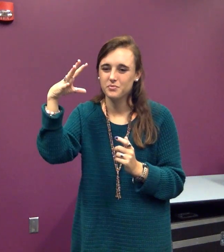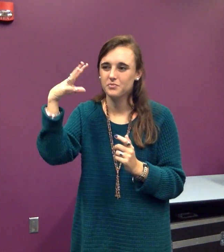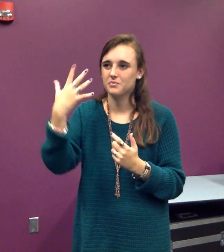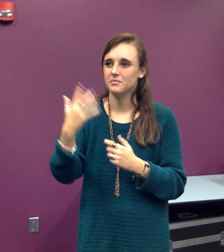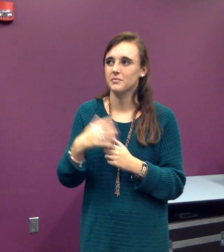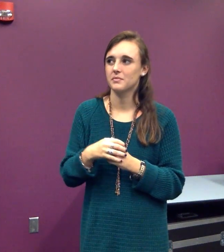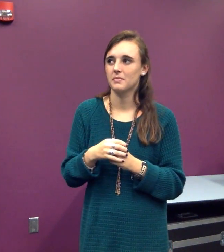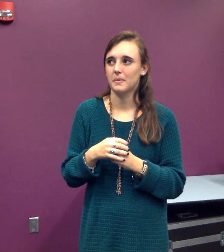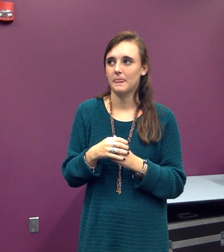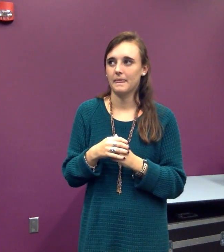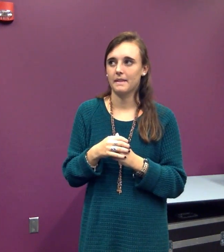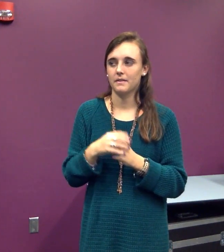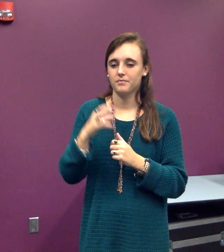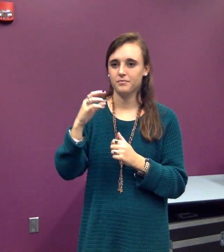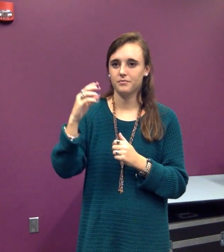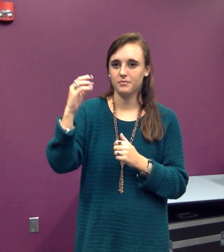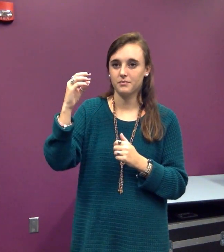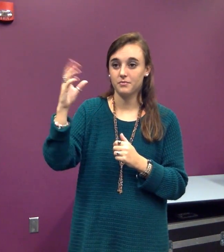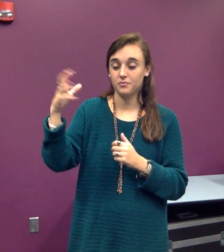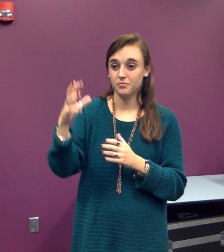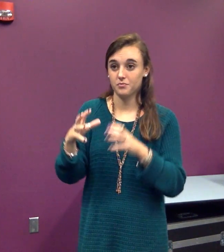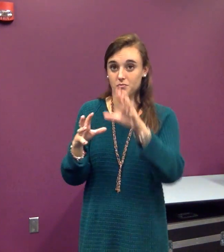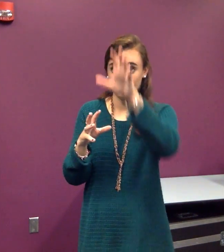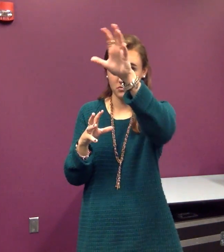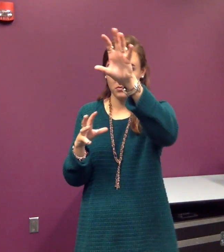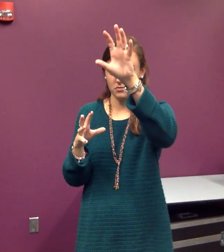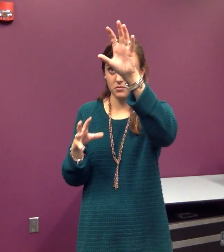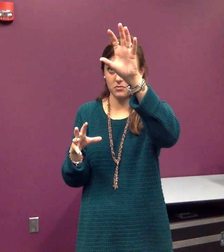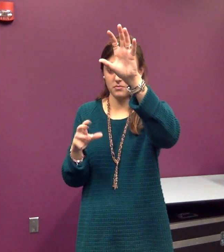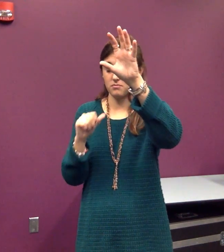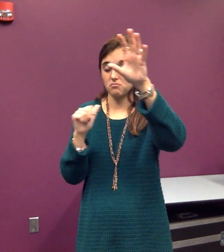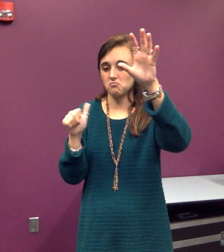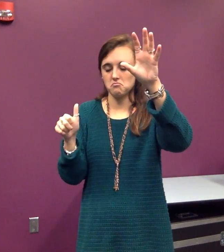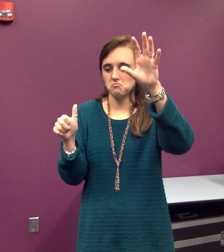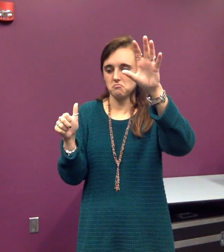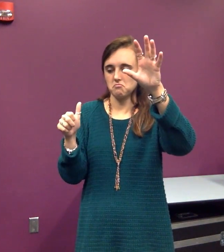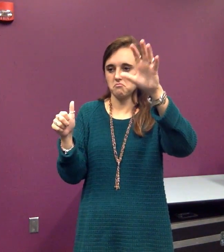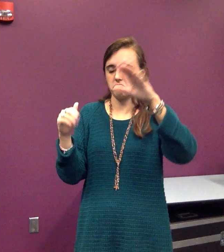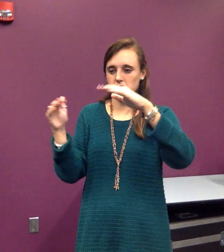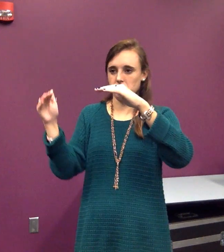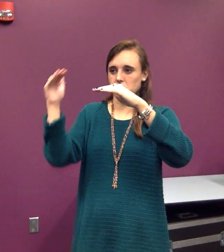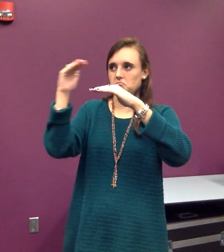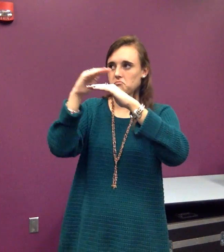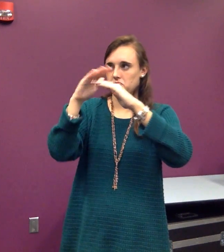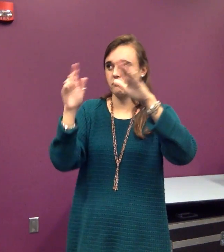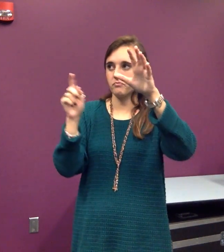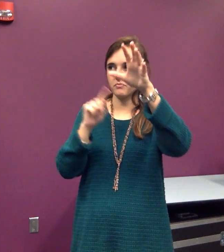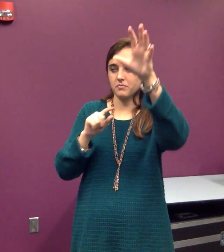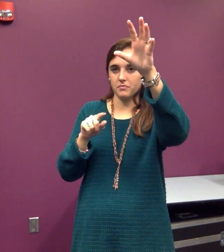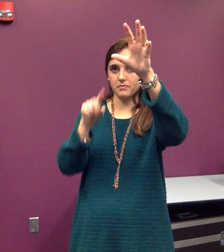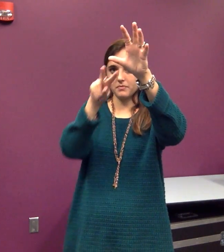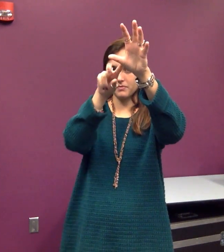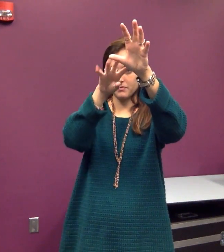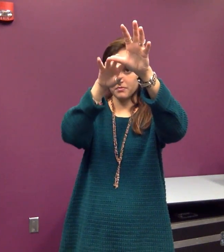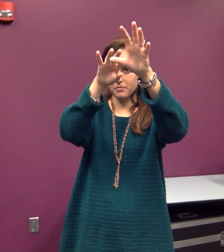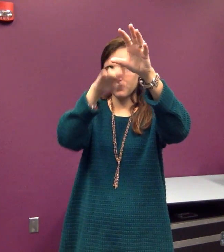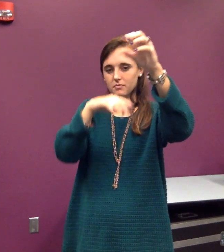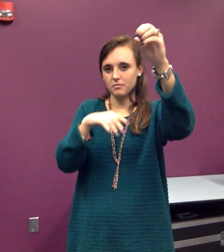The sun would be up here, over here. Not on top, because this is dark, so the sun would have to be over here, light, medium,